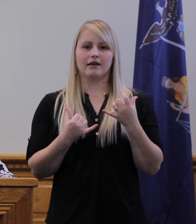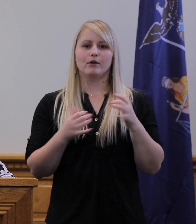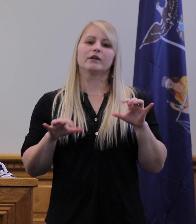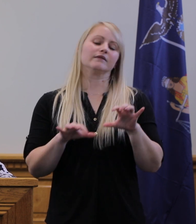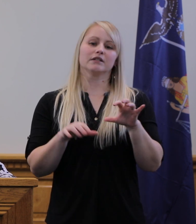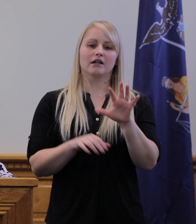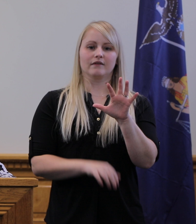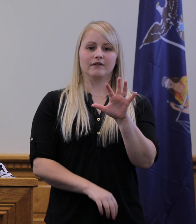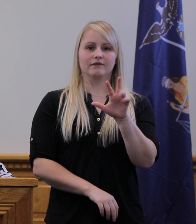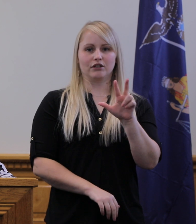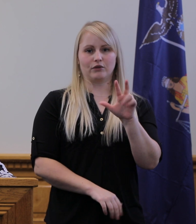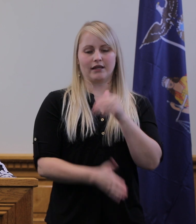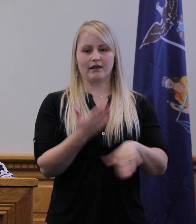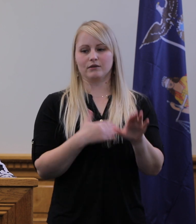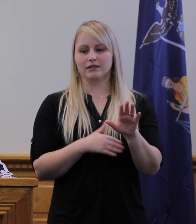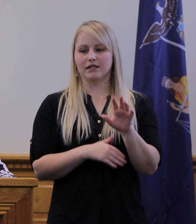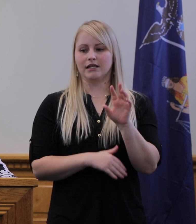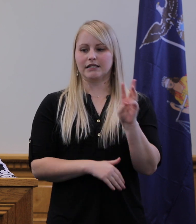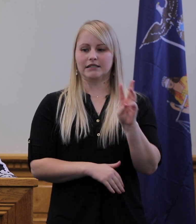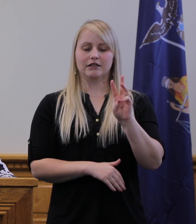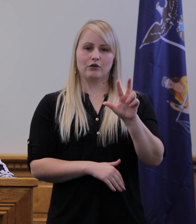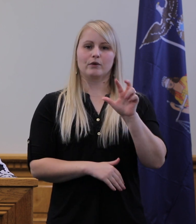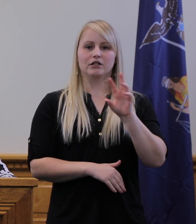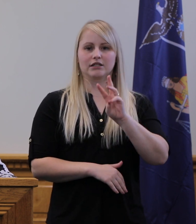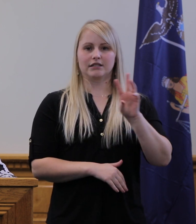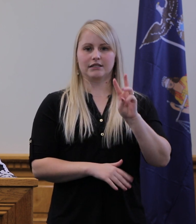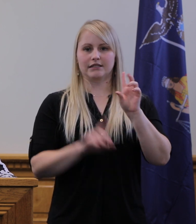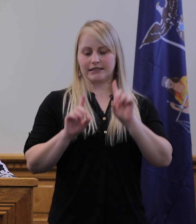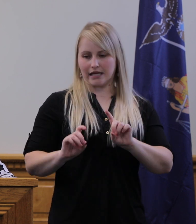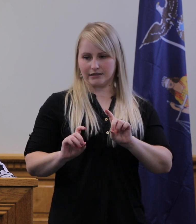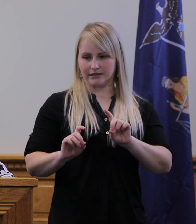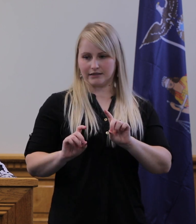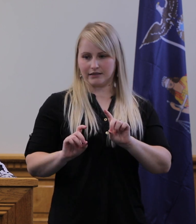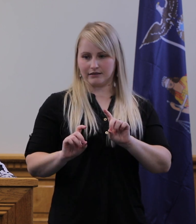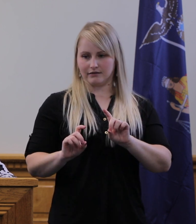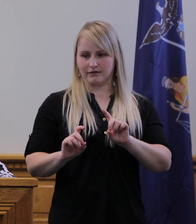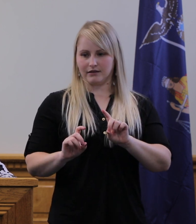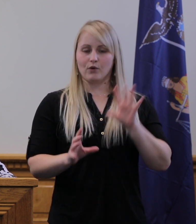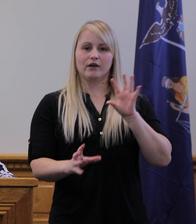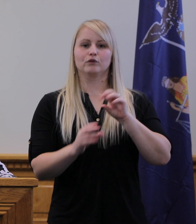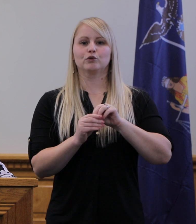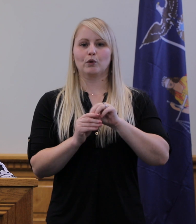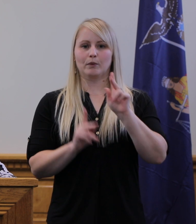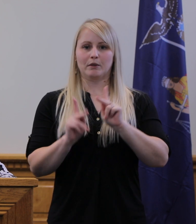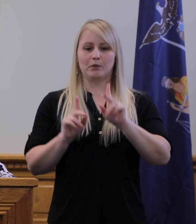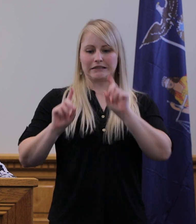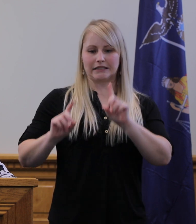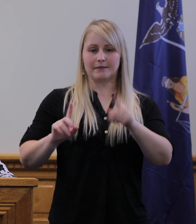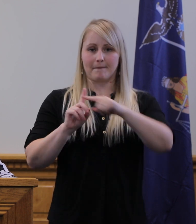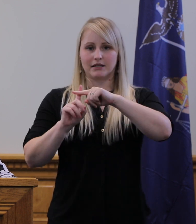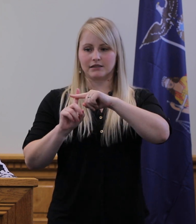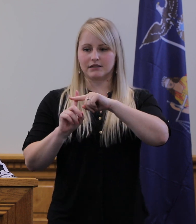51,366 tests on county residents. We've had 669 positive test results come